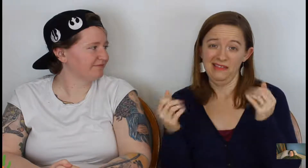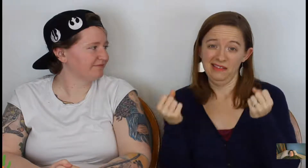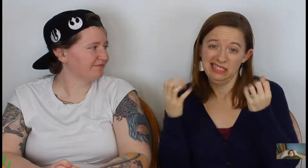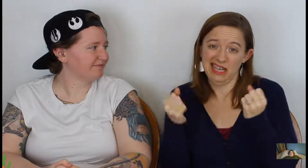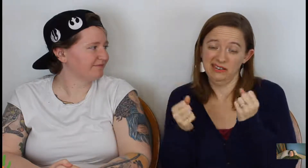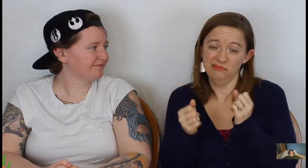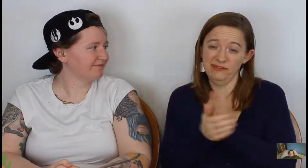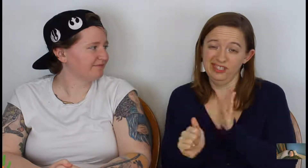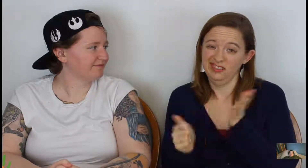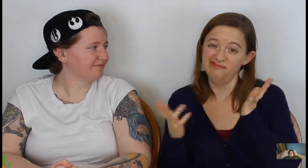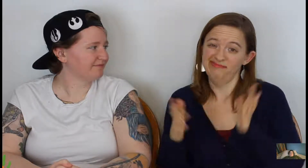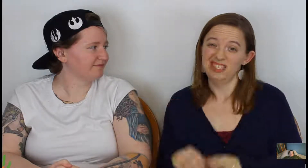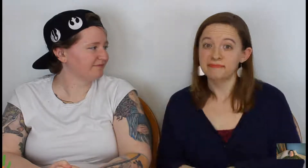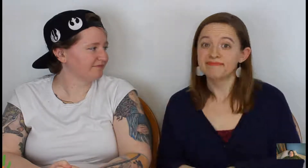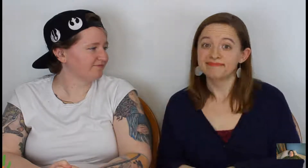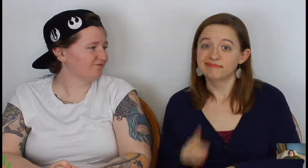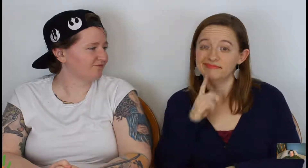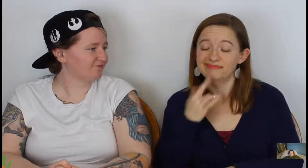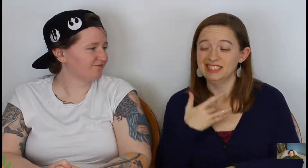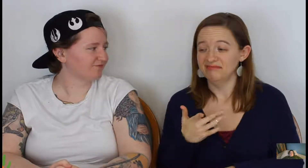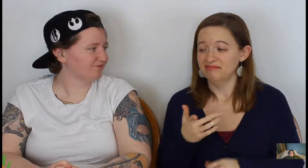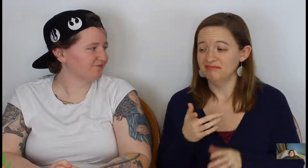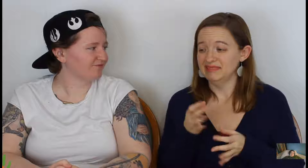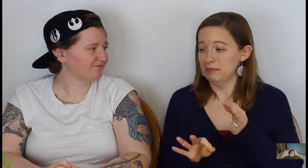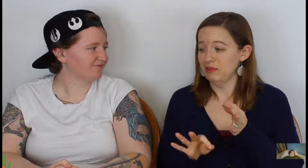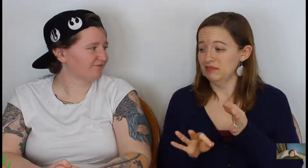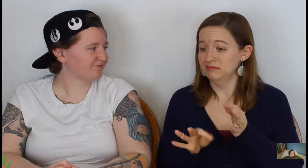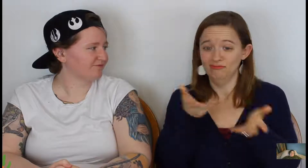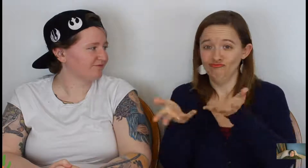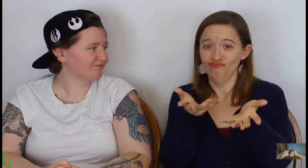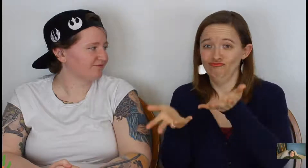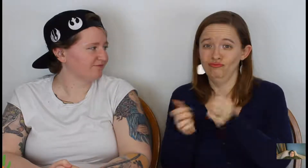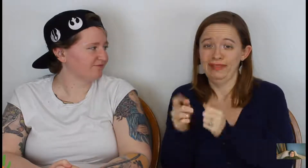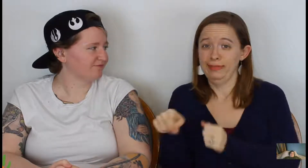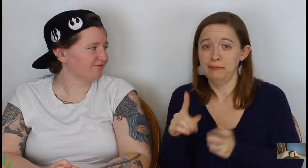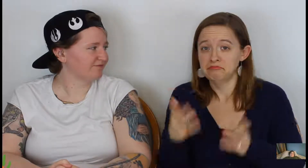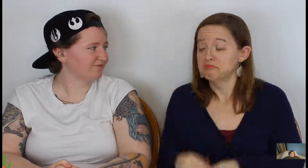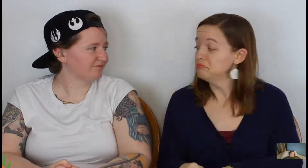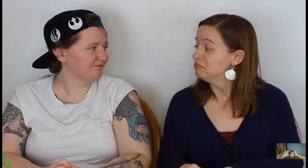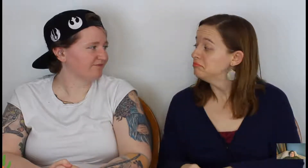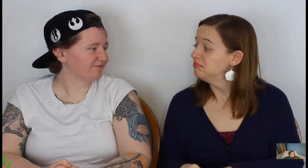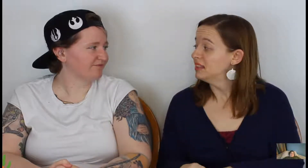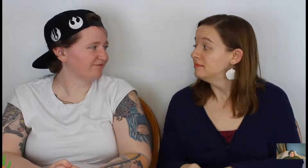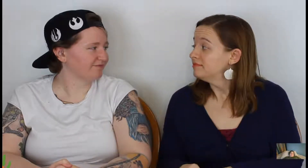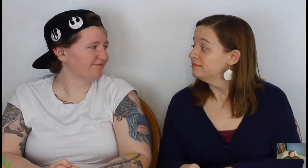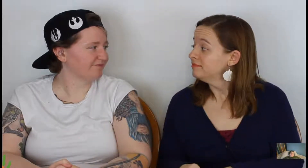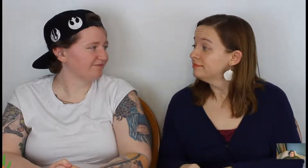formal interpreting skills, just see what your level of signing is and your proficiency. It's pretty simple. You just had a conversation with